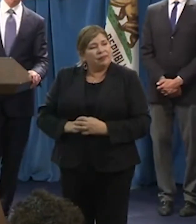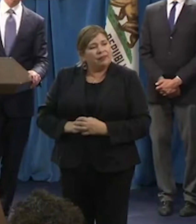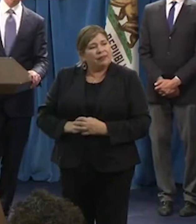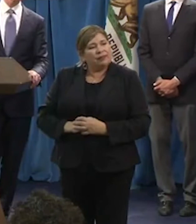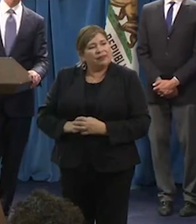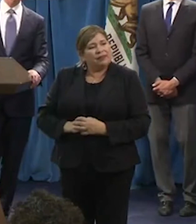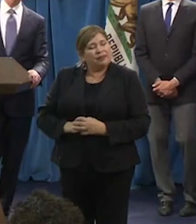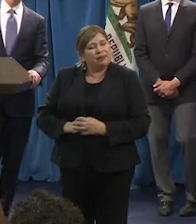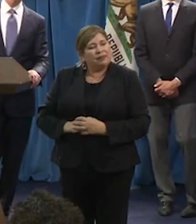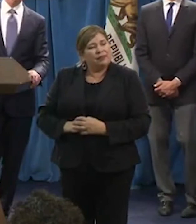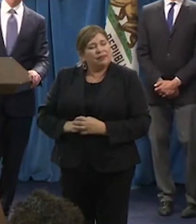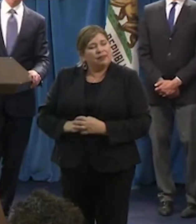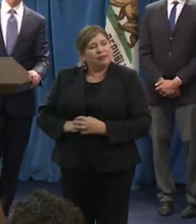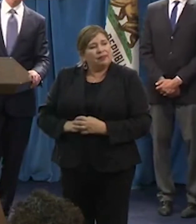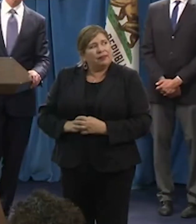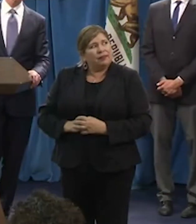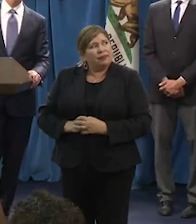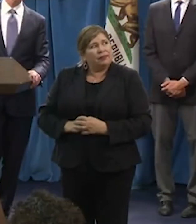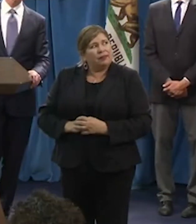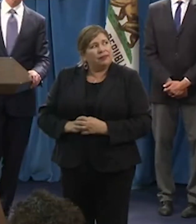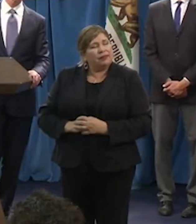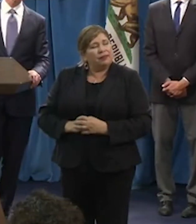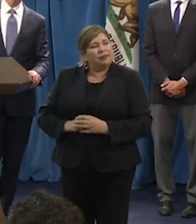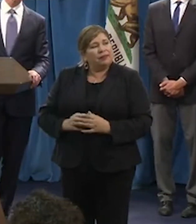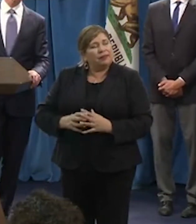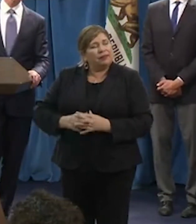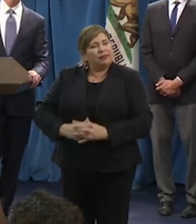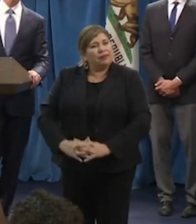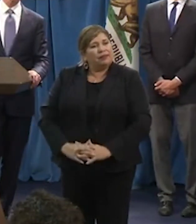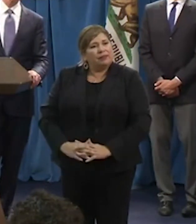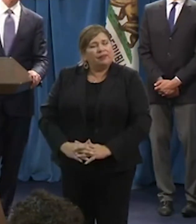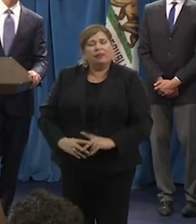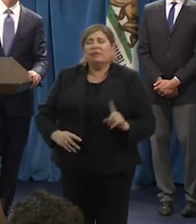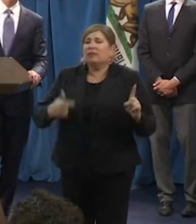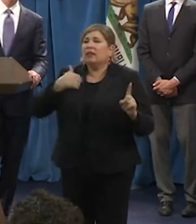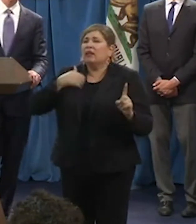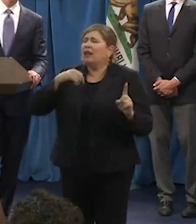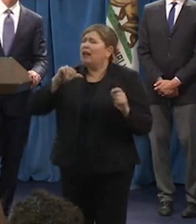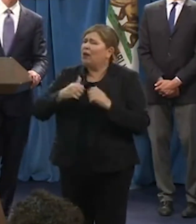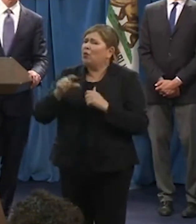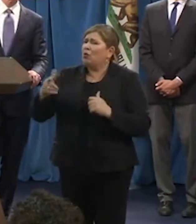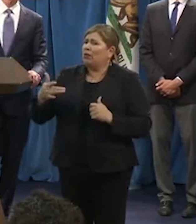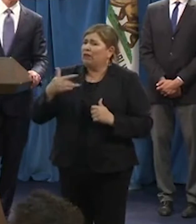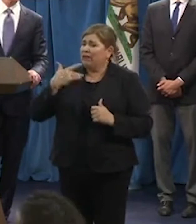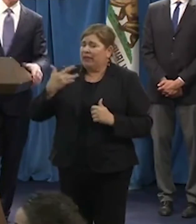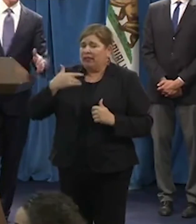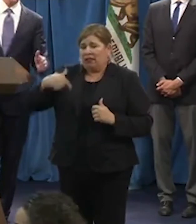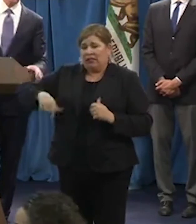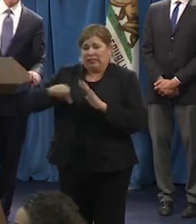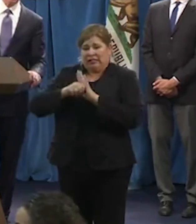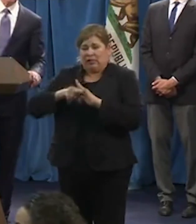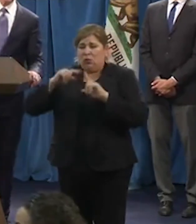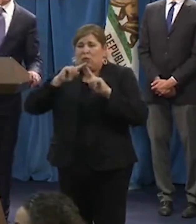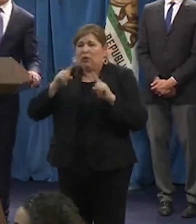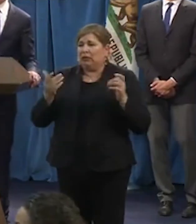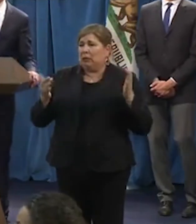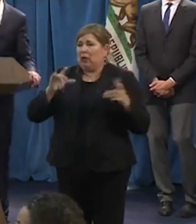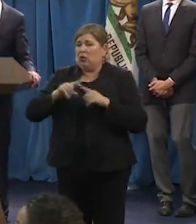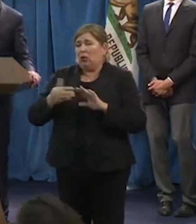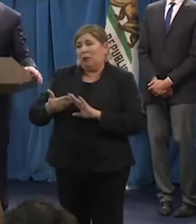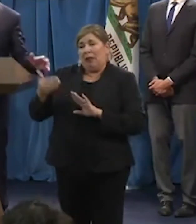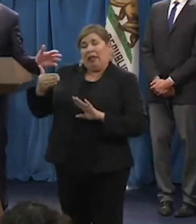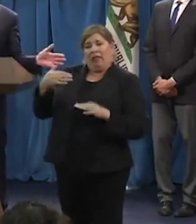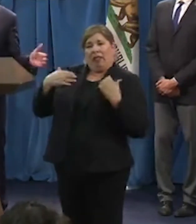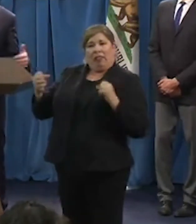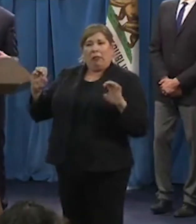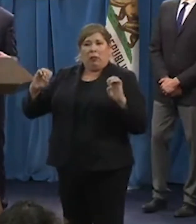but initially, how do you think the state's response is comparing to past, you know, health emergencies, SARS? We're doing